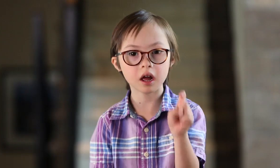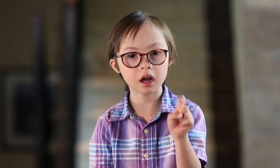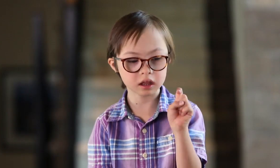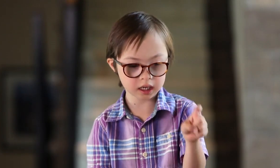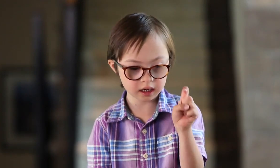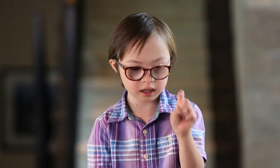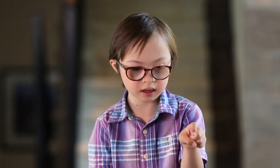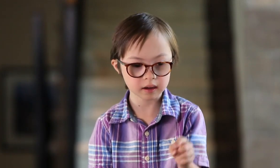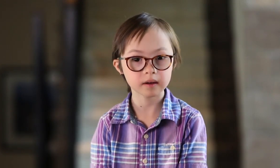I need.